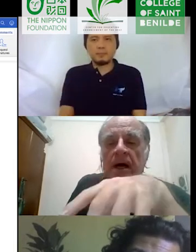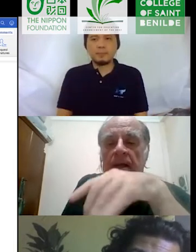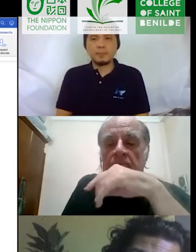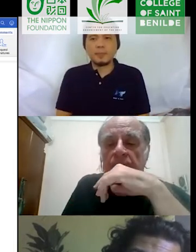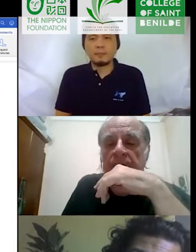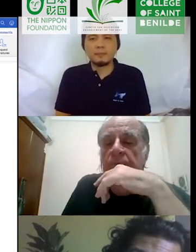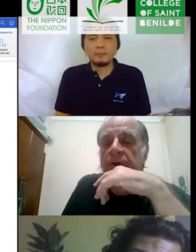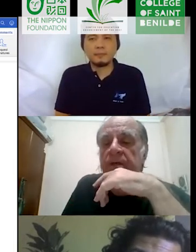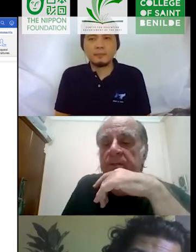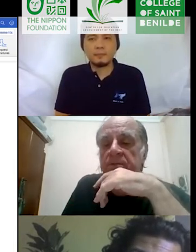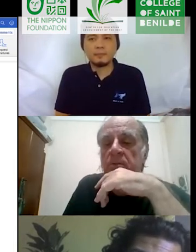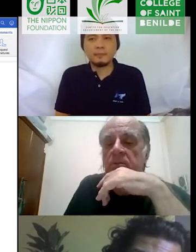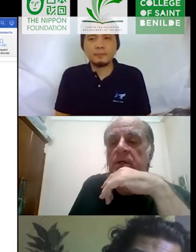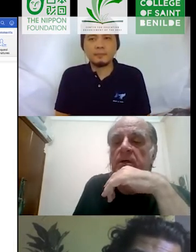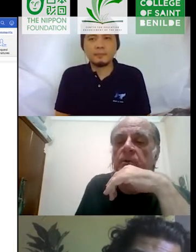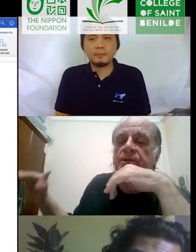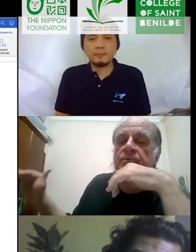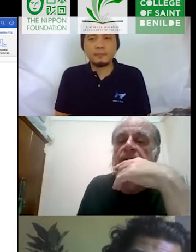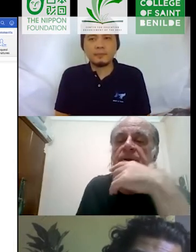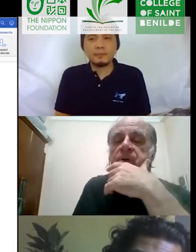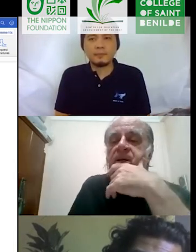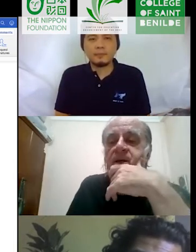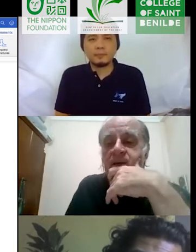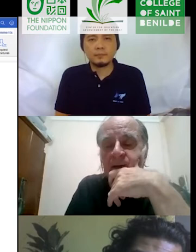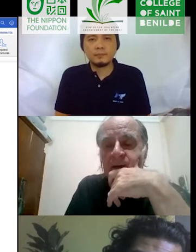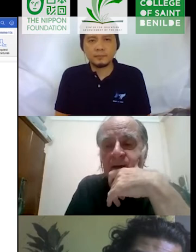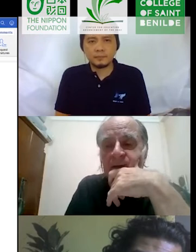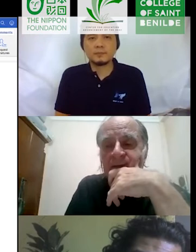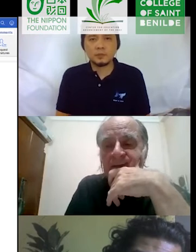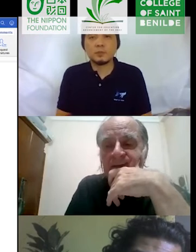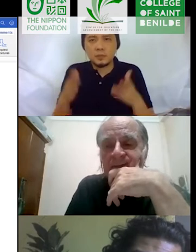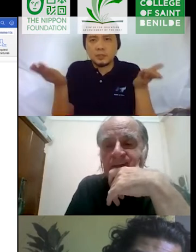Because the Kyla would be the predicate. So here rents would be the predicate.